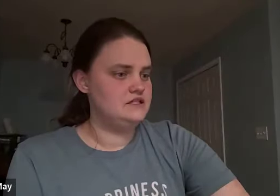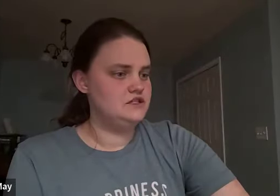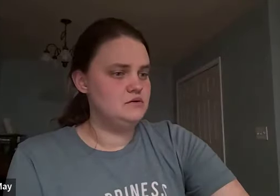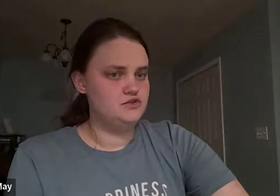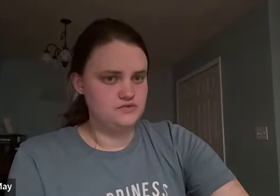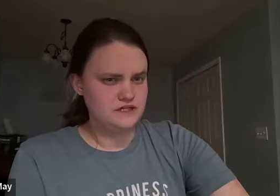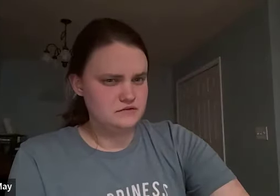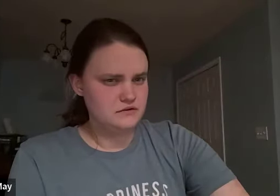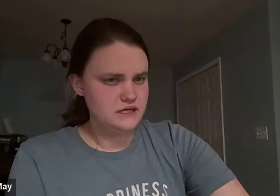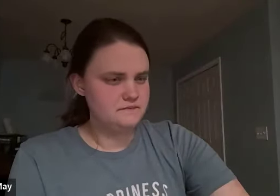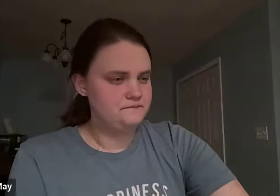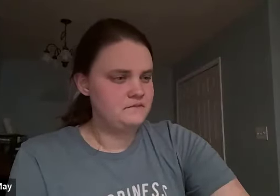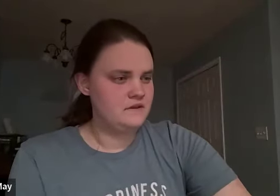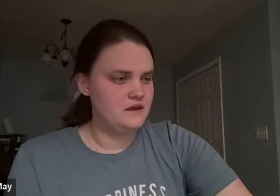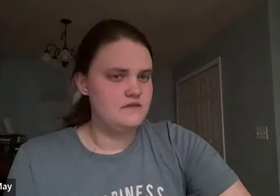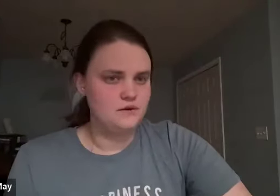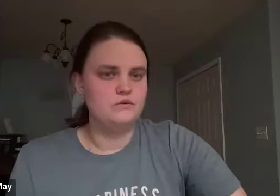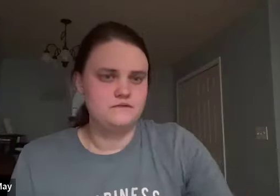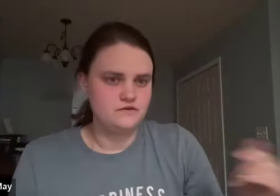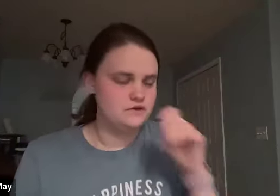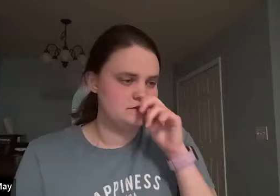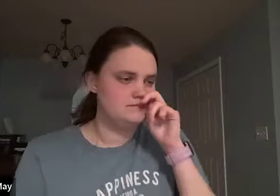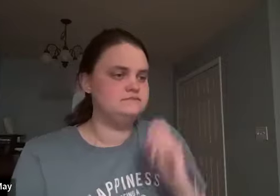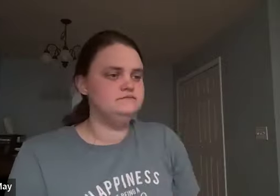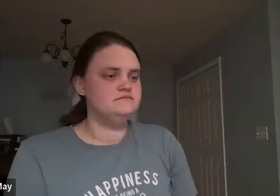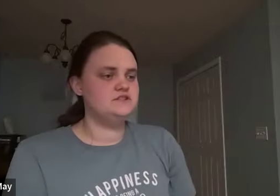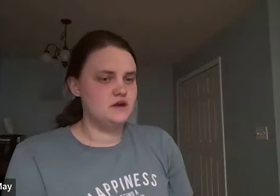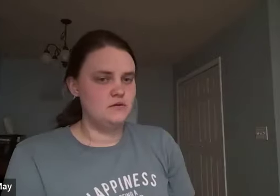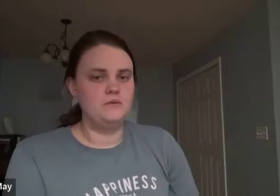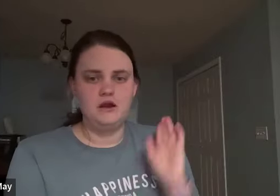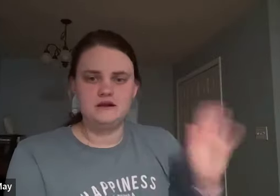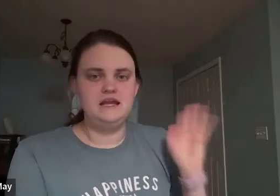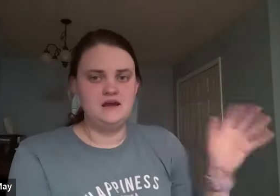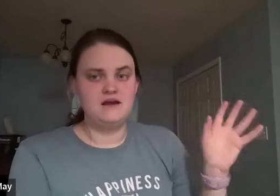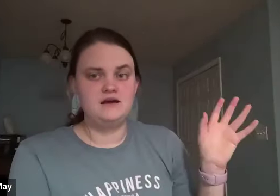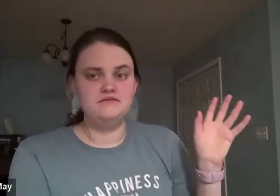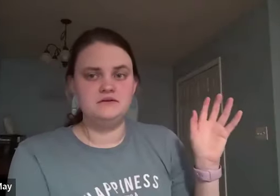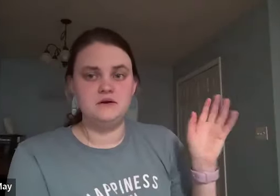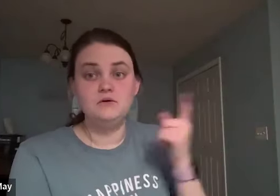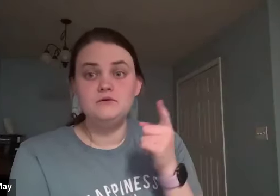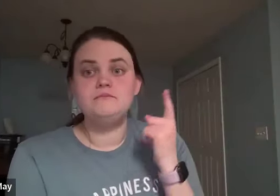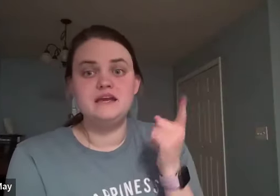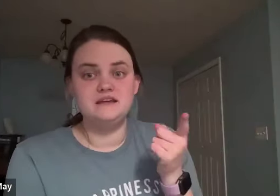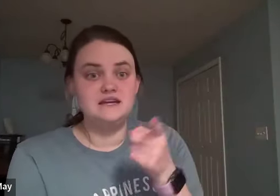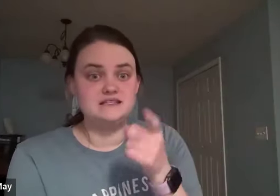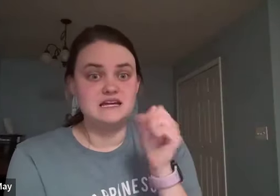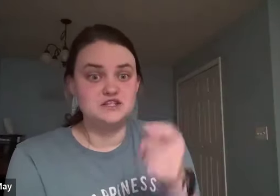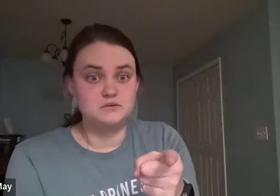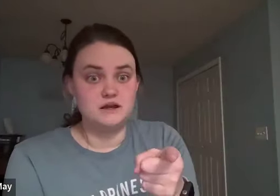do our drinks real quick and then we'll review those. So we already have, bacon. Yes, that is a good one.